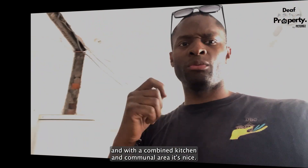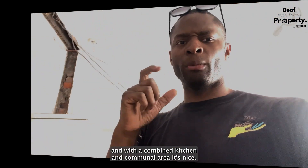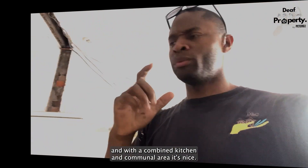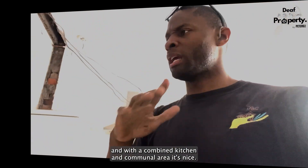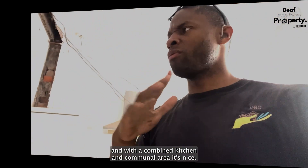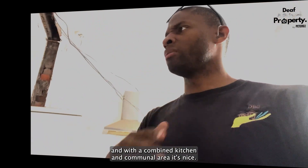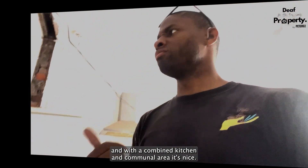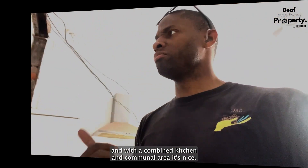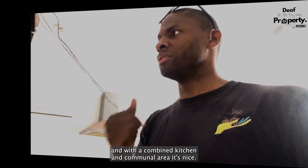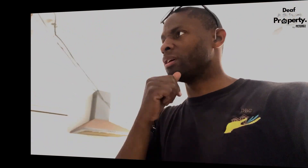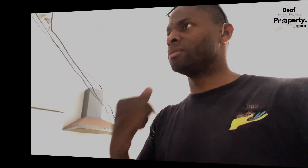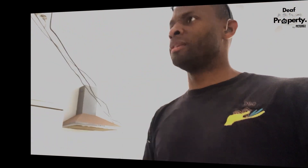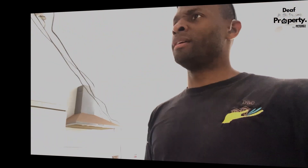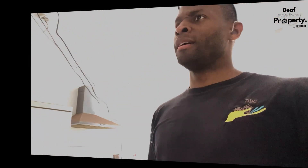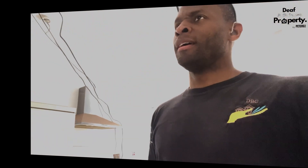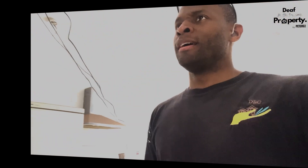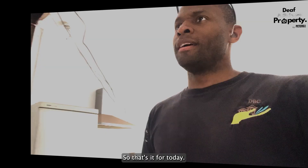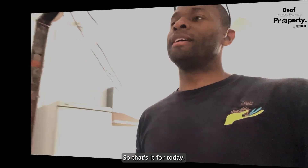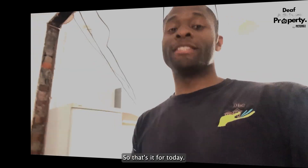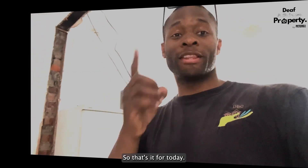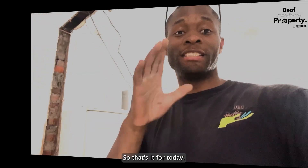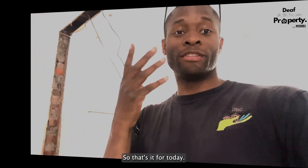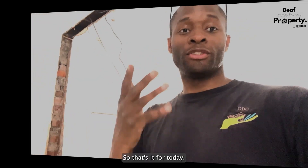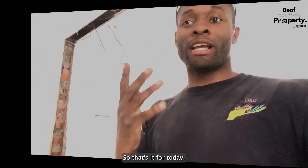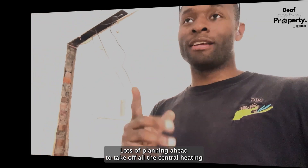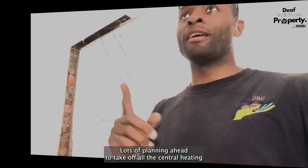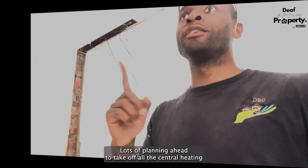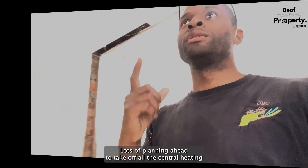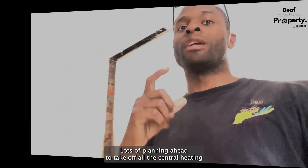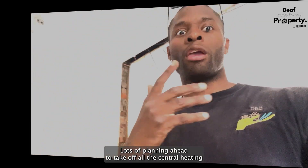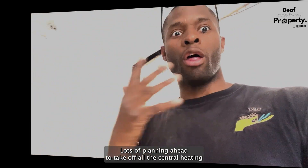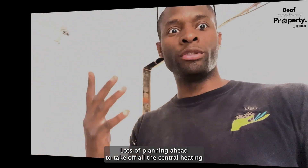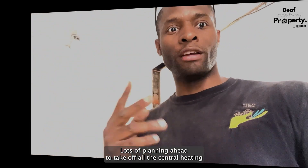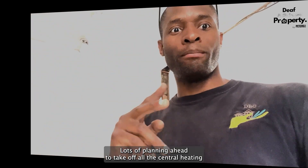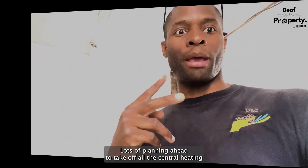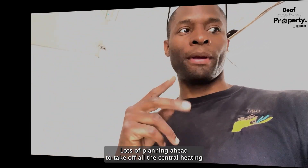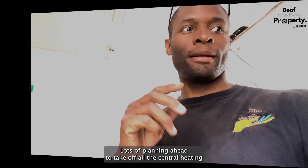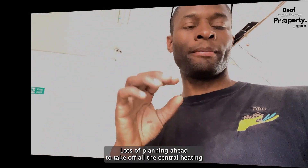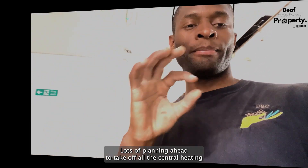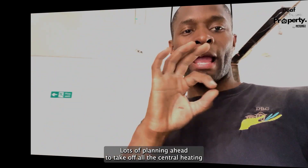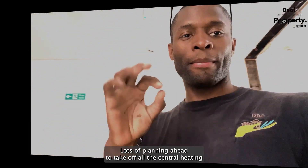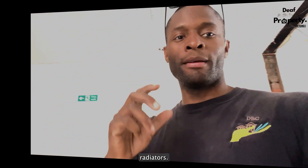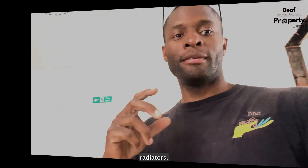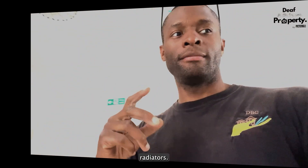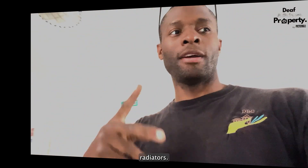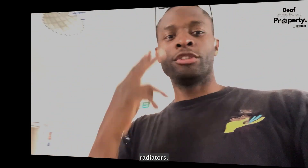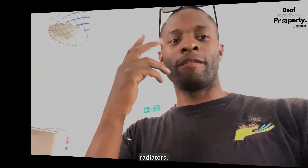kitchen and communal area. It's nice. So that's it for today. Lots of planning ahead to take off all the central heating